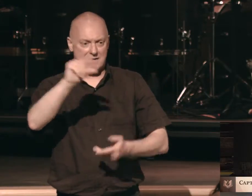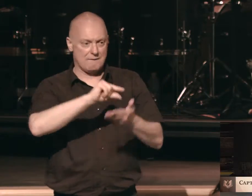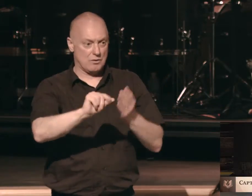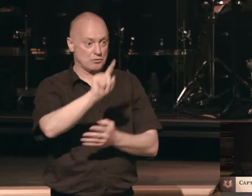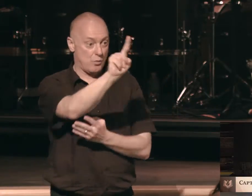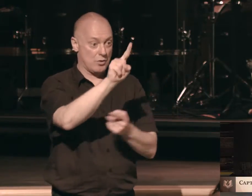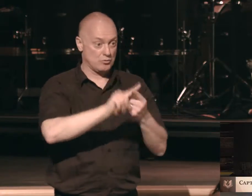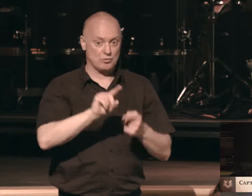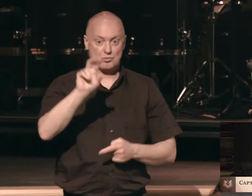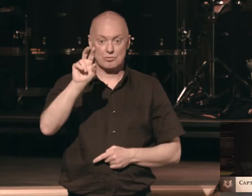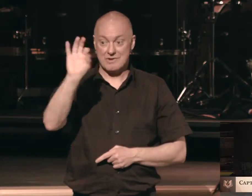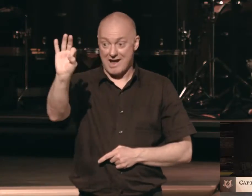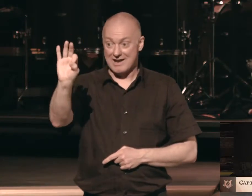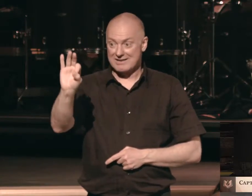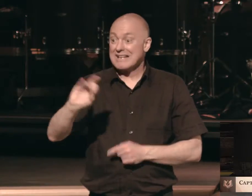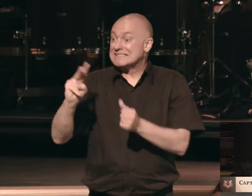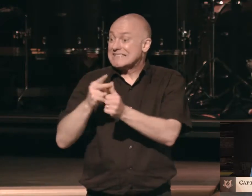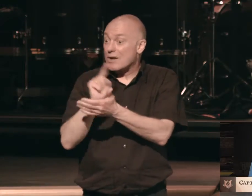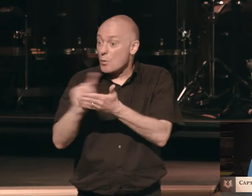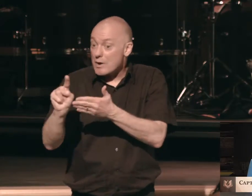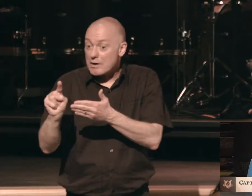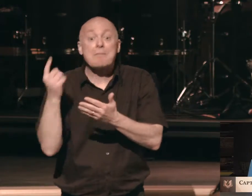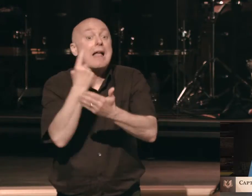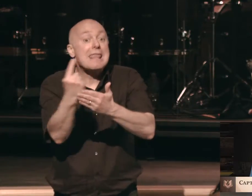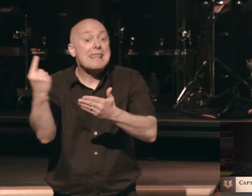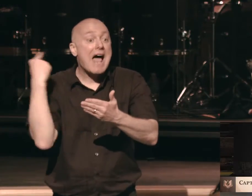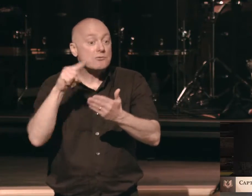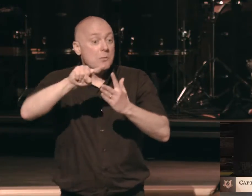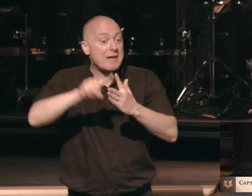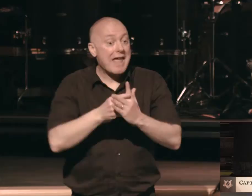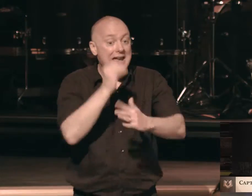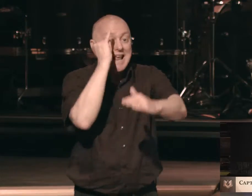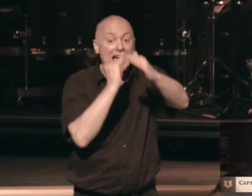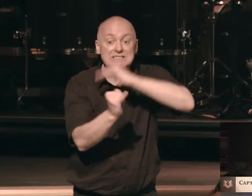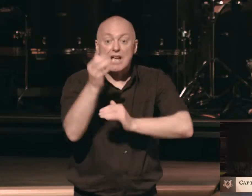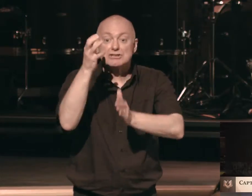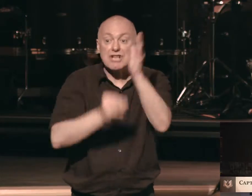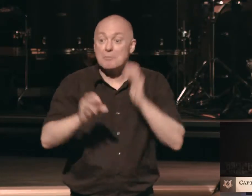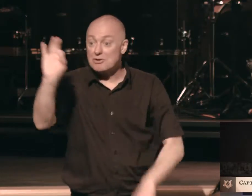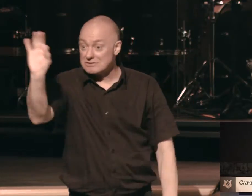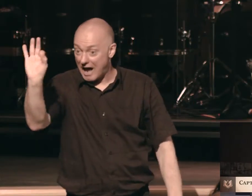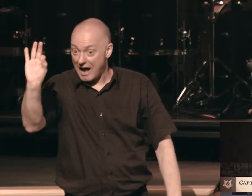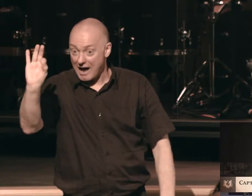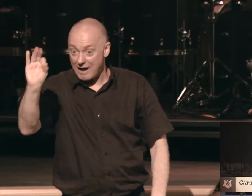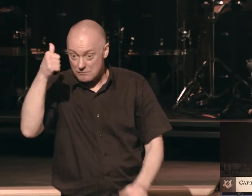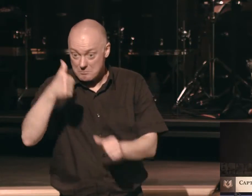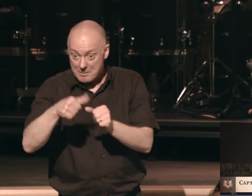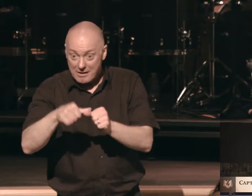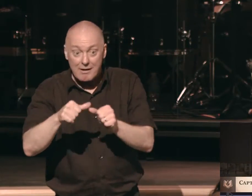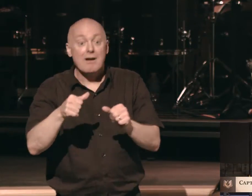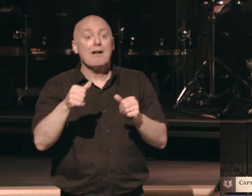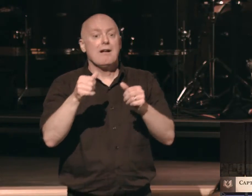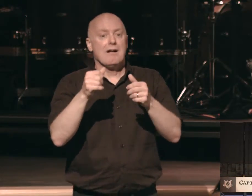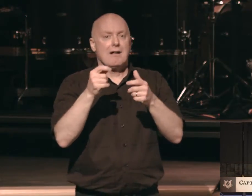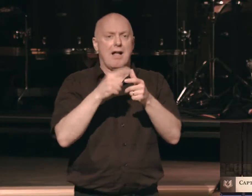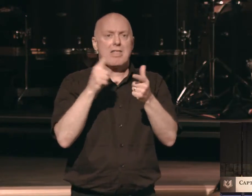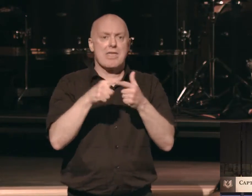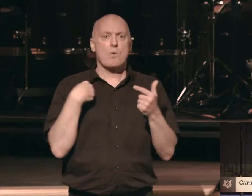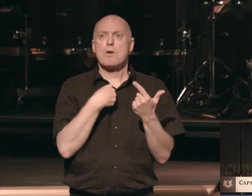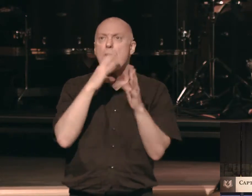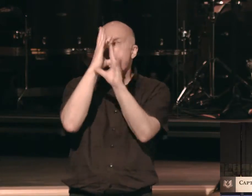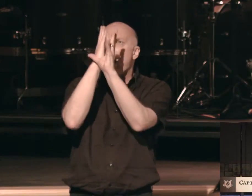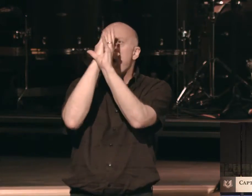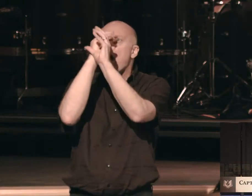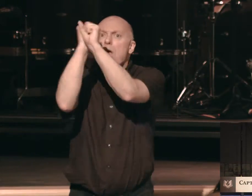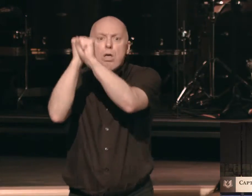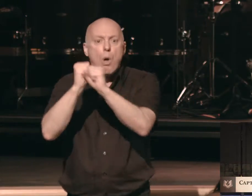together, second week in our Captured series. Last week we began in Isaiah chapter 9, and we were